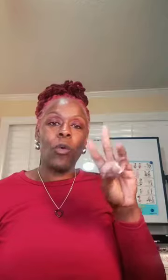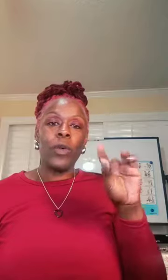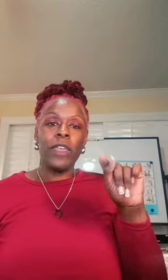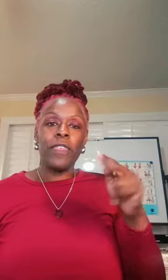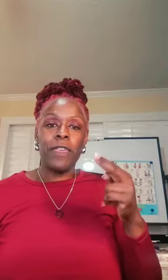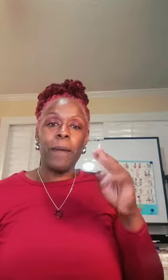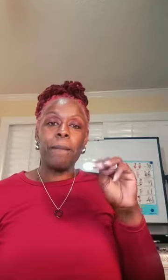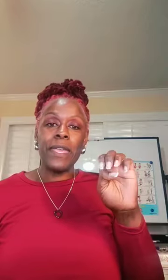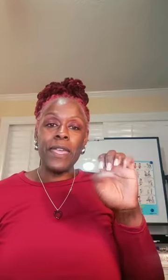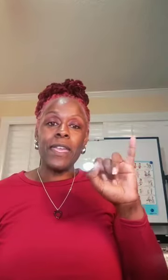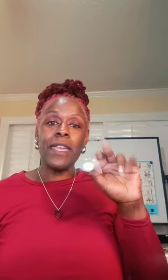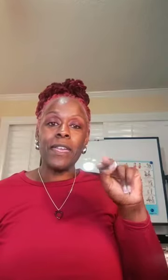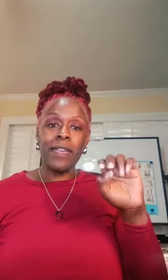With Me Inc.